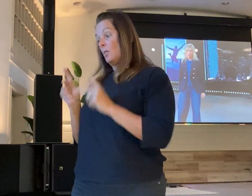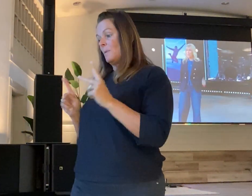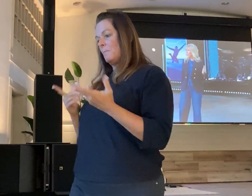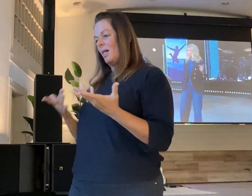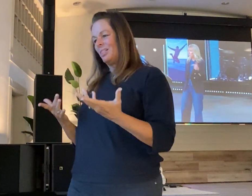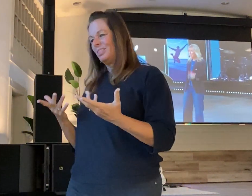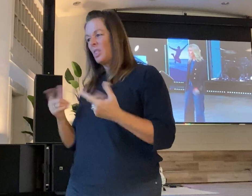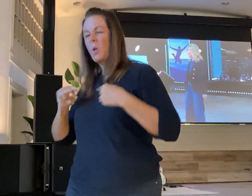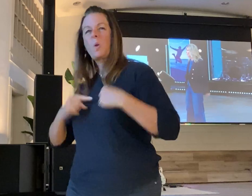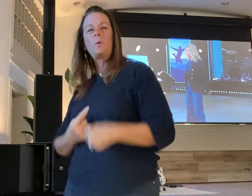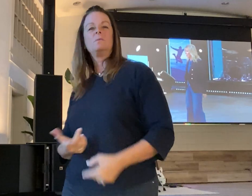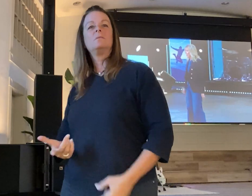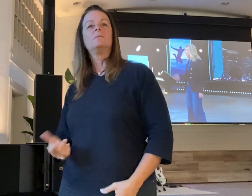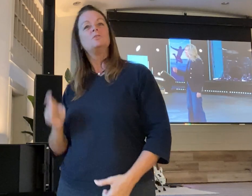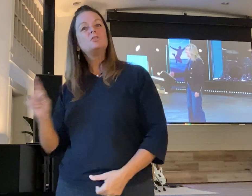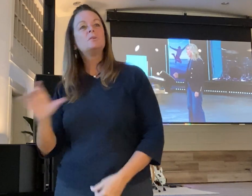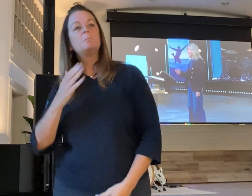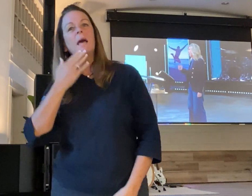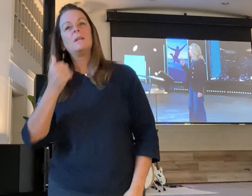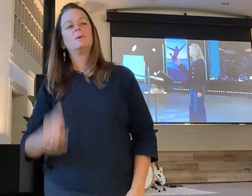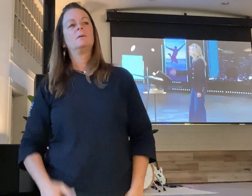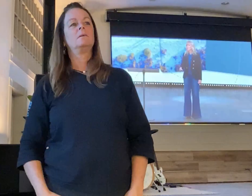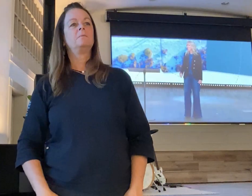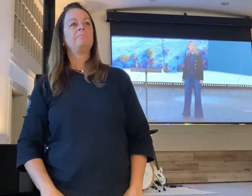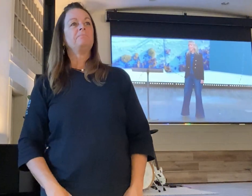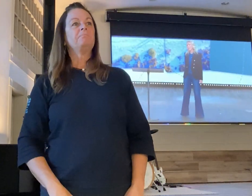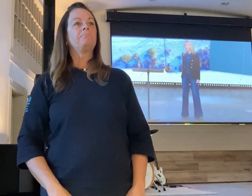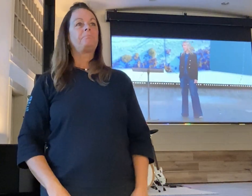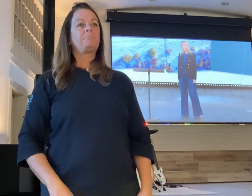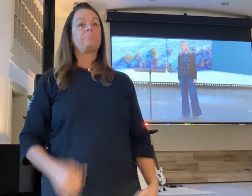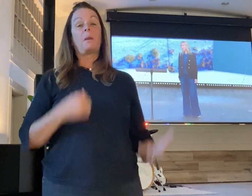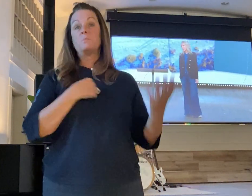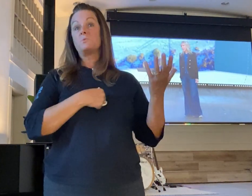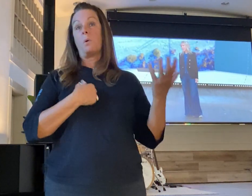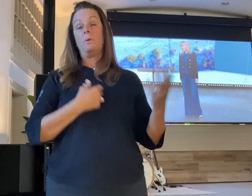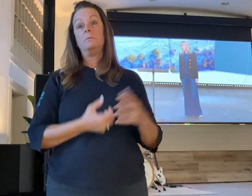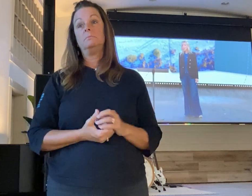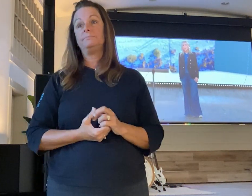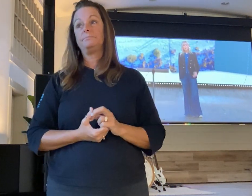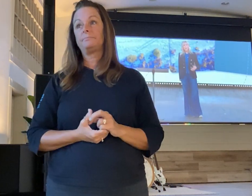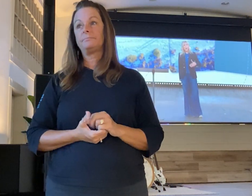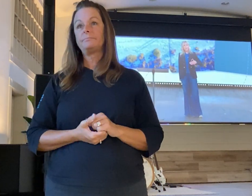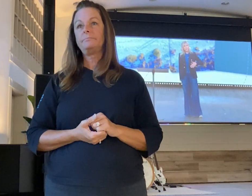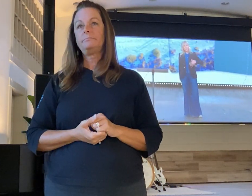Christians before. People that should have done better and been better. And I am so sorry if that happened to you.